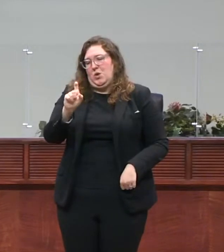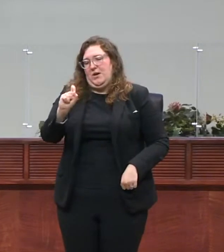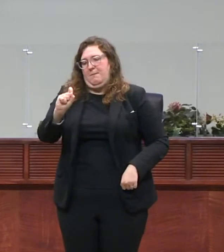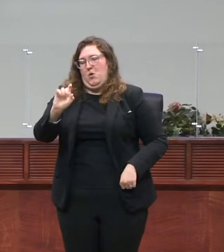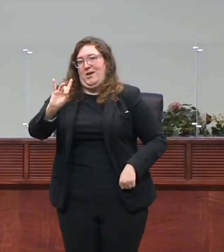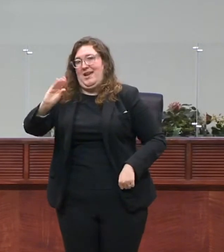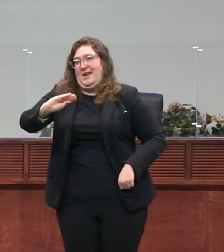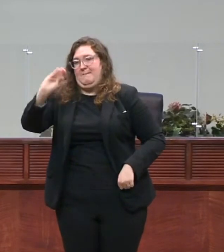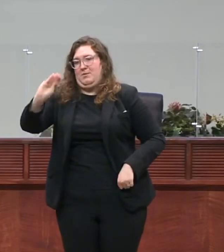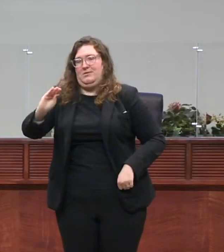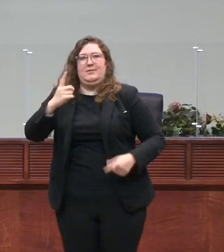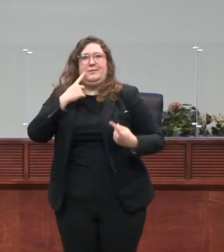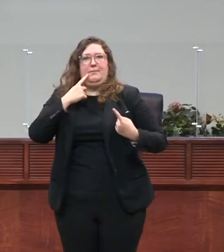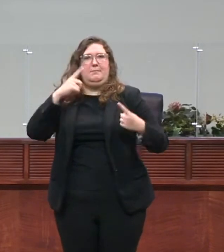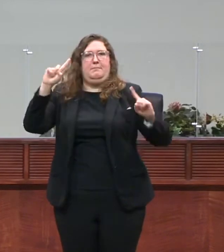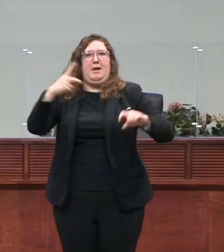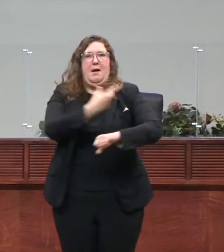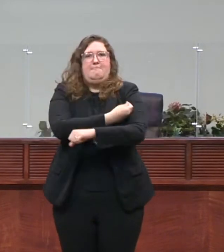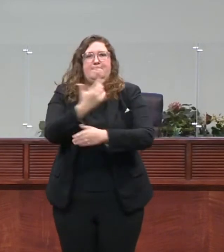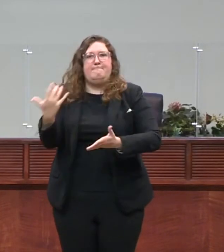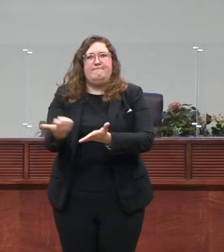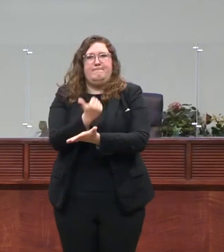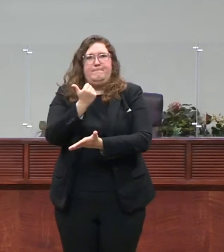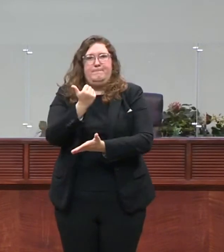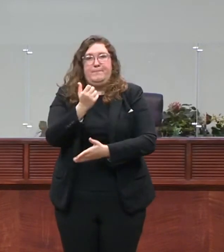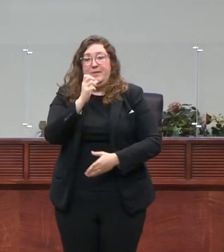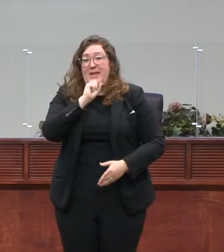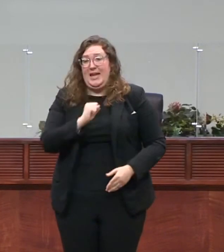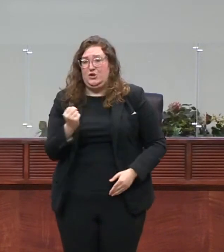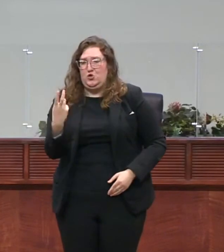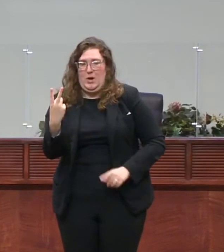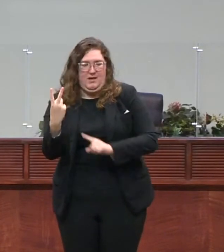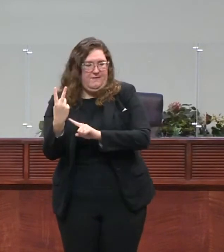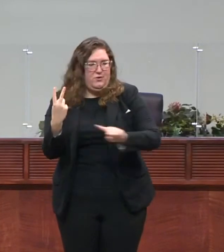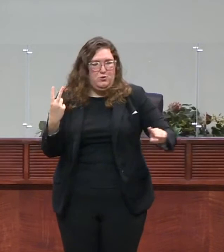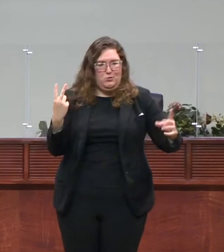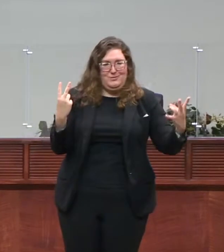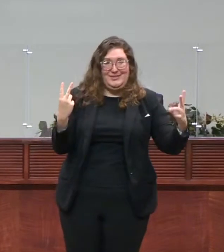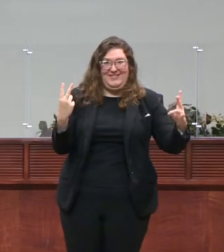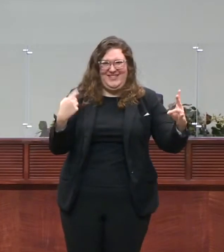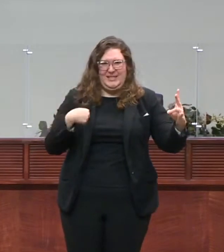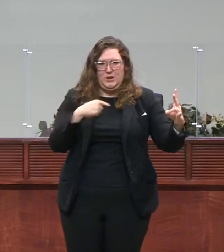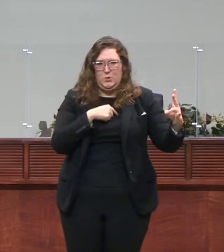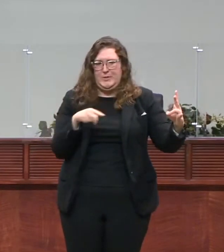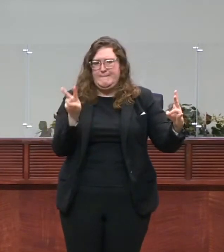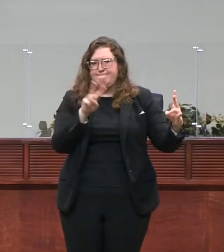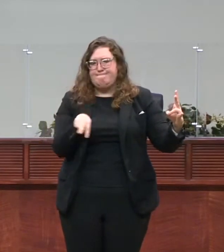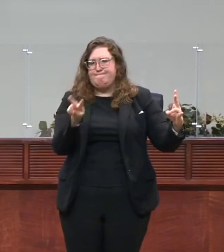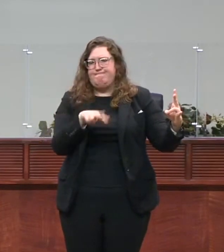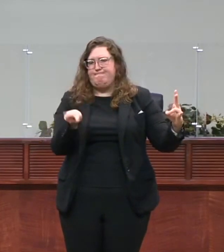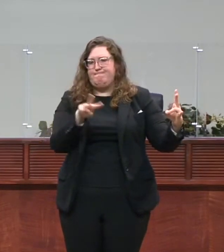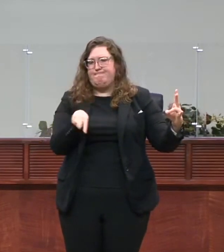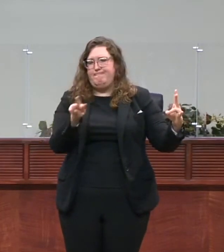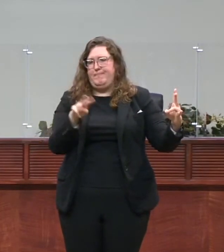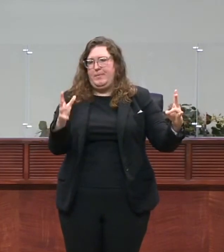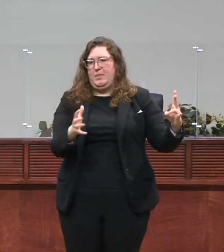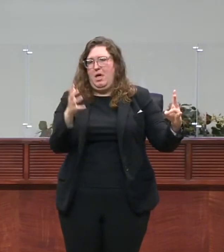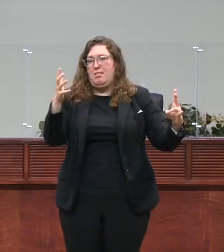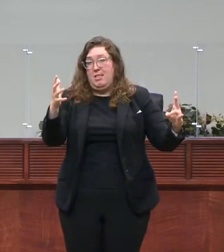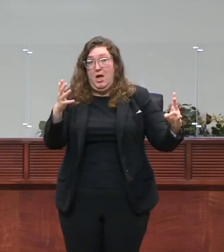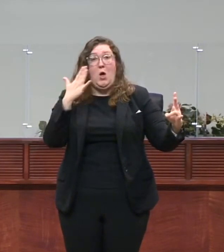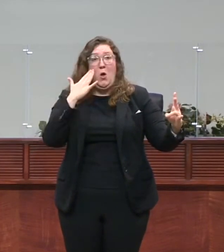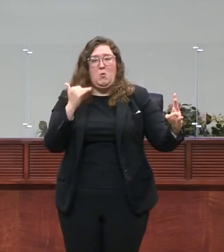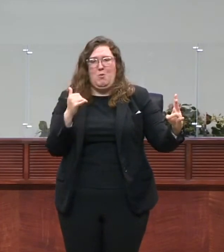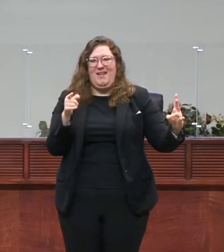closely monitor is 12 to 17 because they are only school-age students that are authorized to